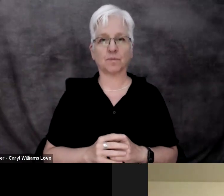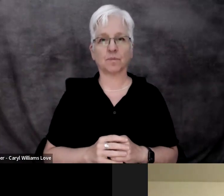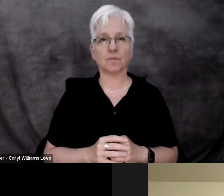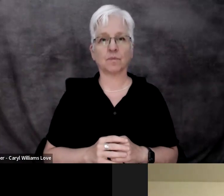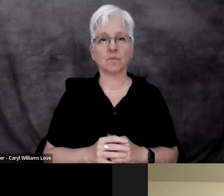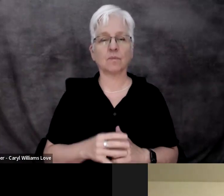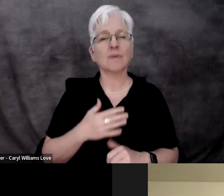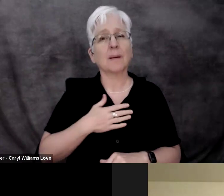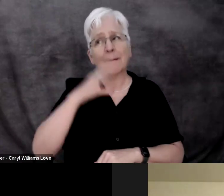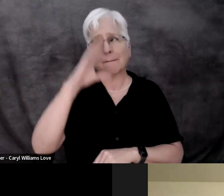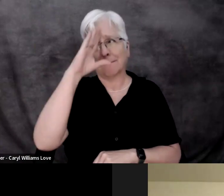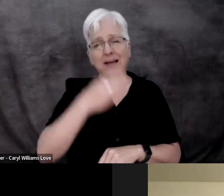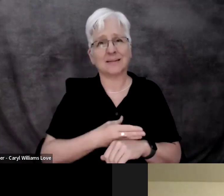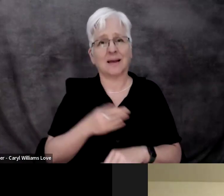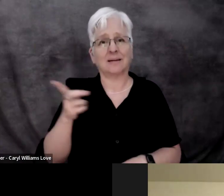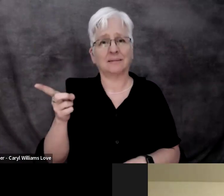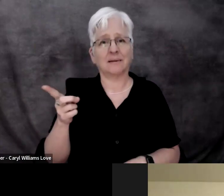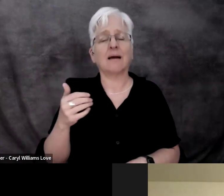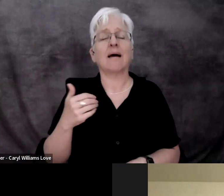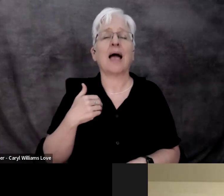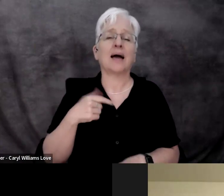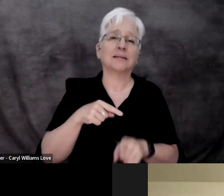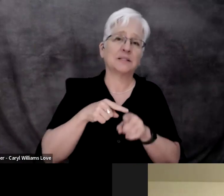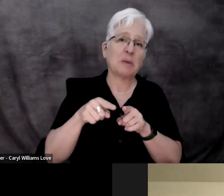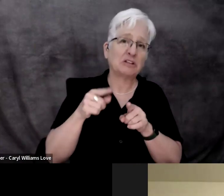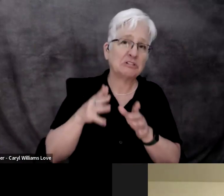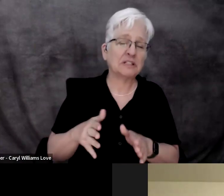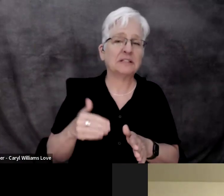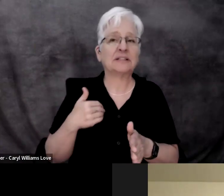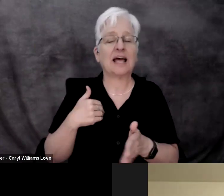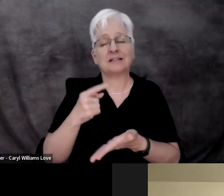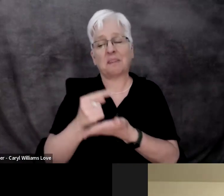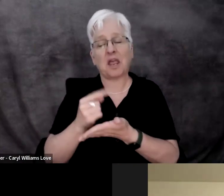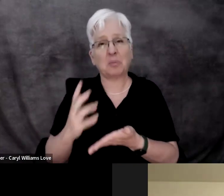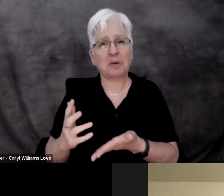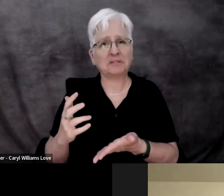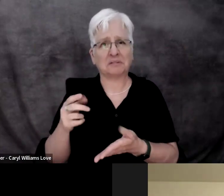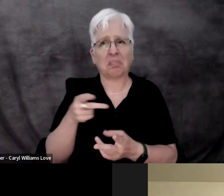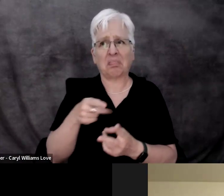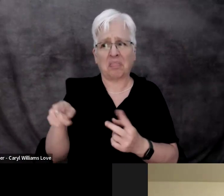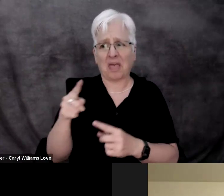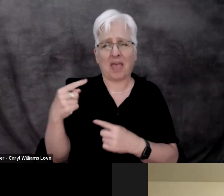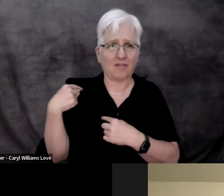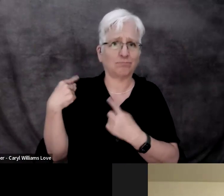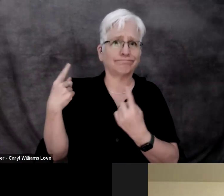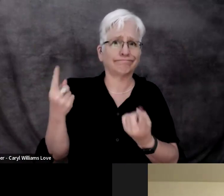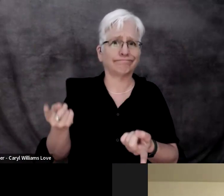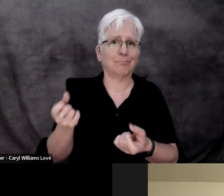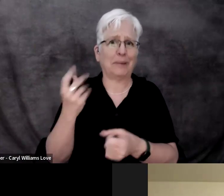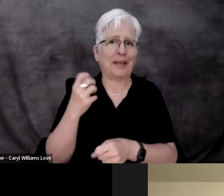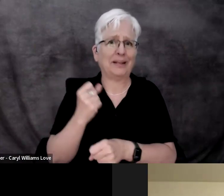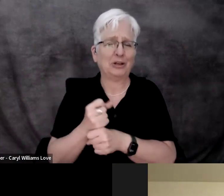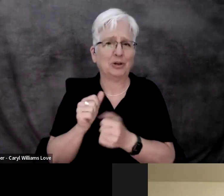My son, he has therapists and specialists that he's had for years. And